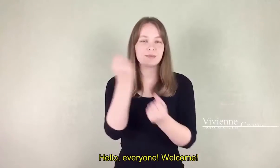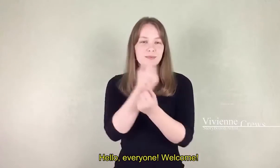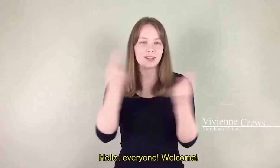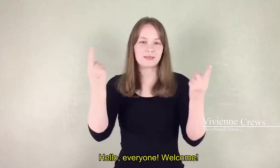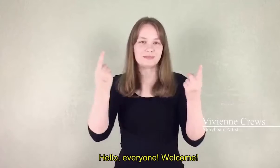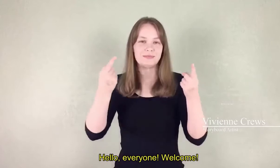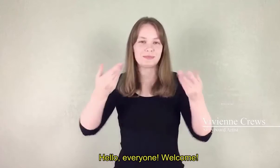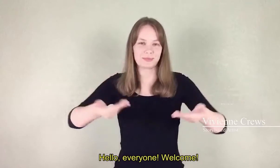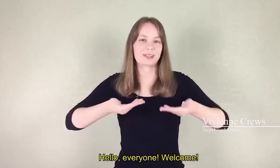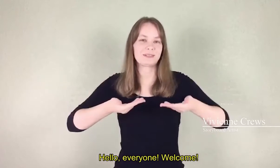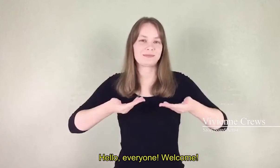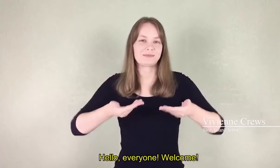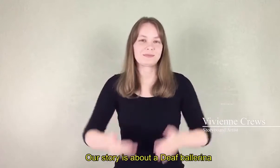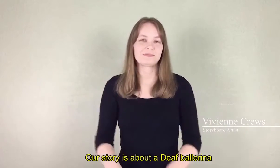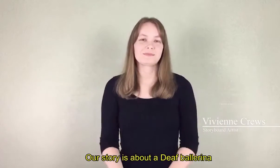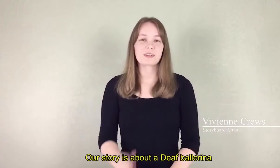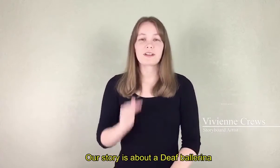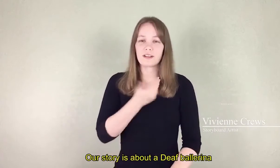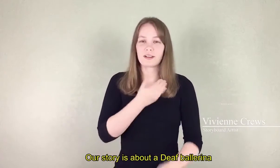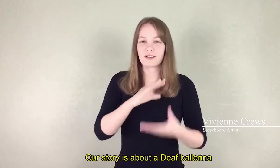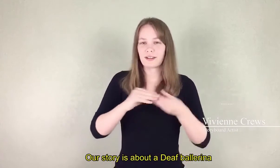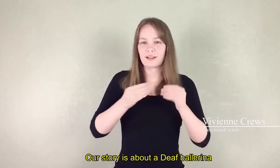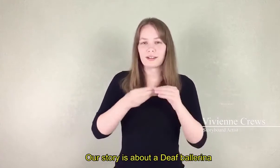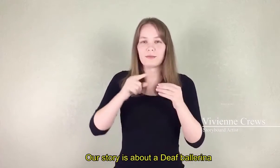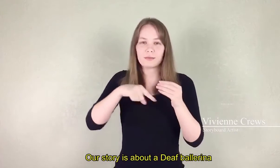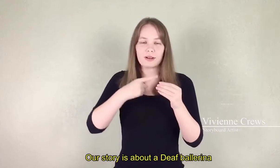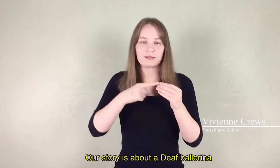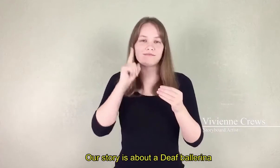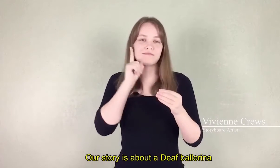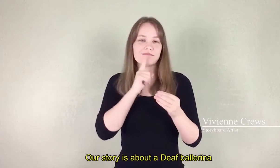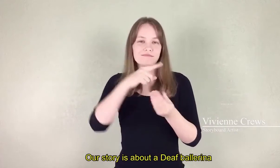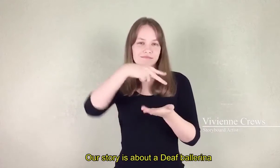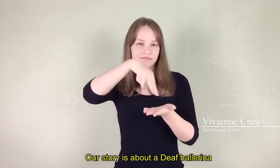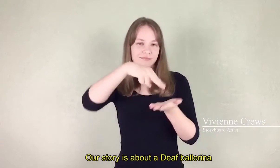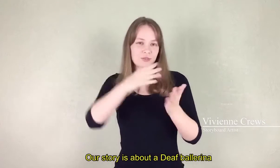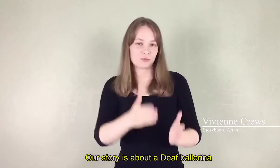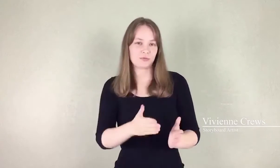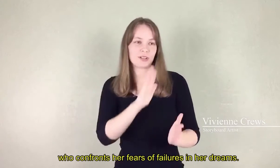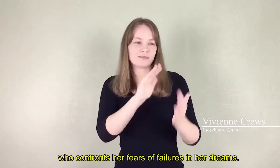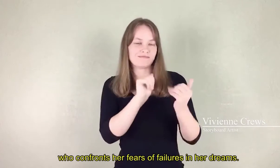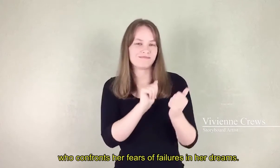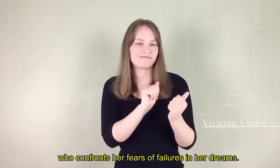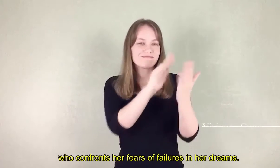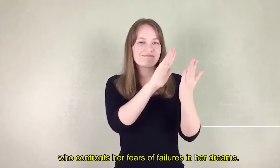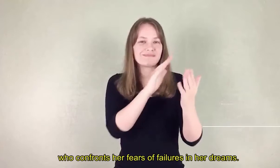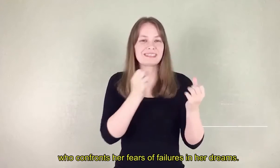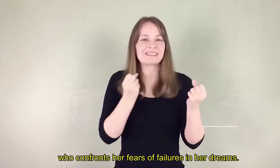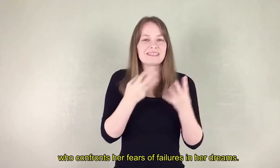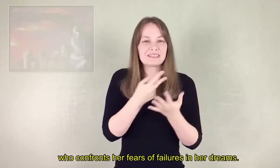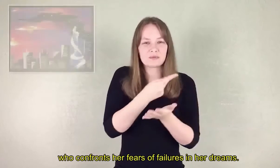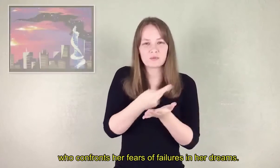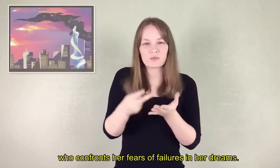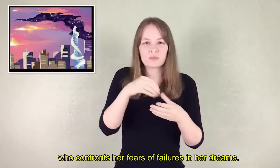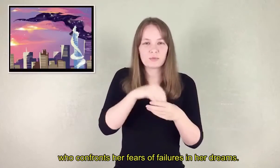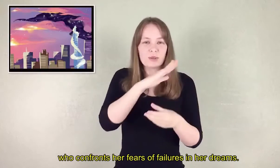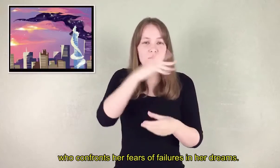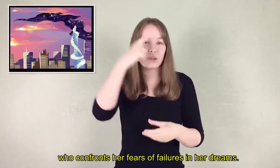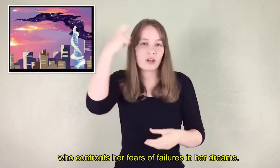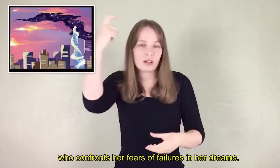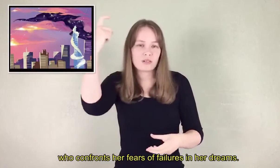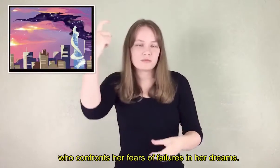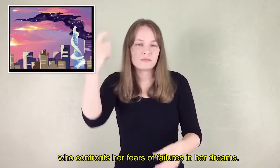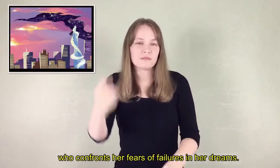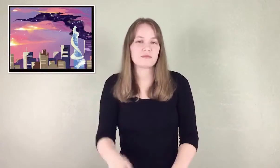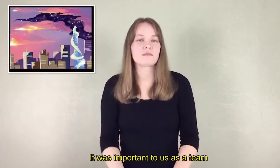Hello, everyone. Welcome. Our story is about a deaf ballerina who confronts her fears of failures in